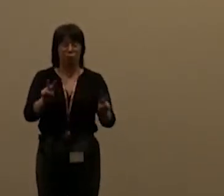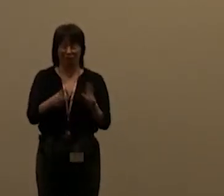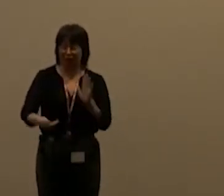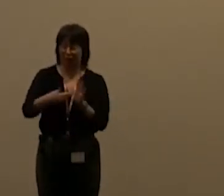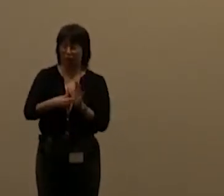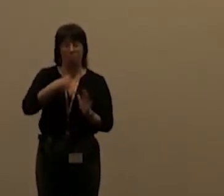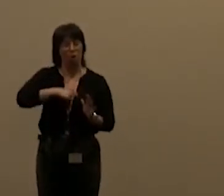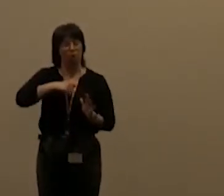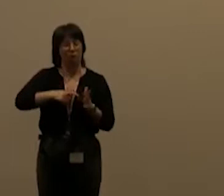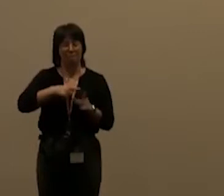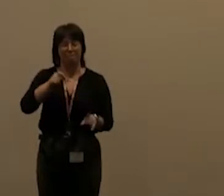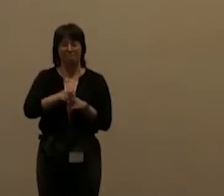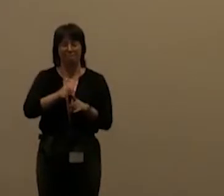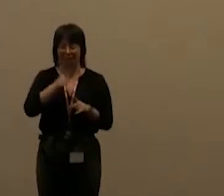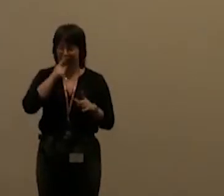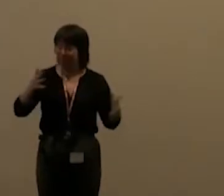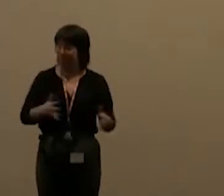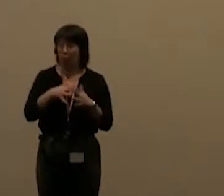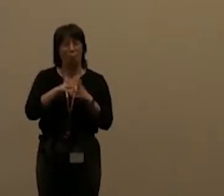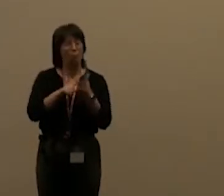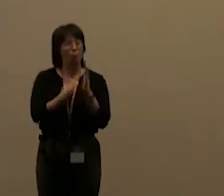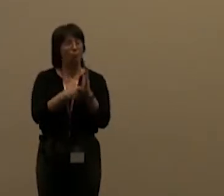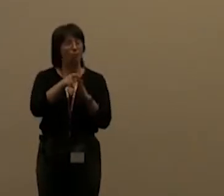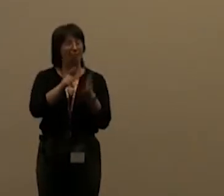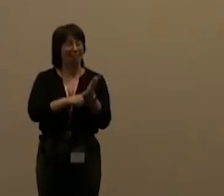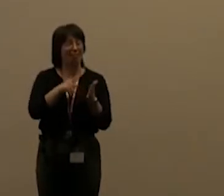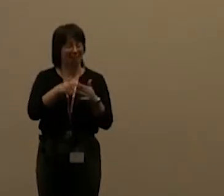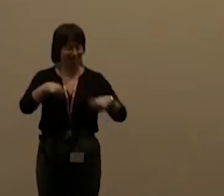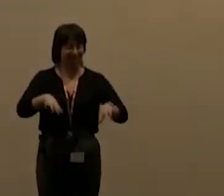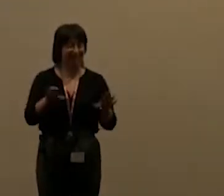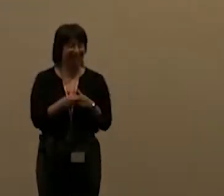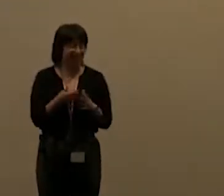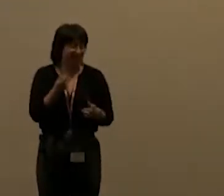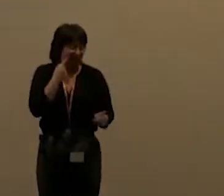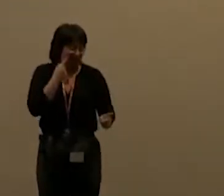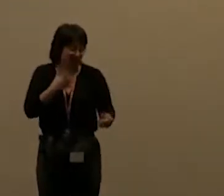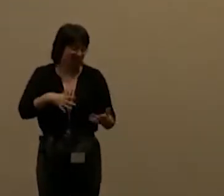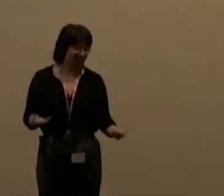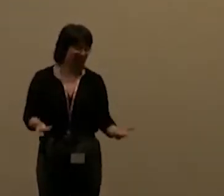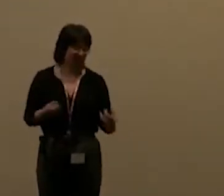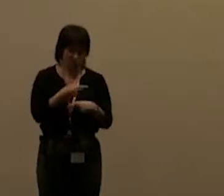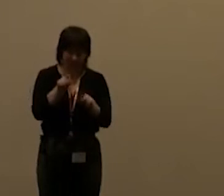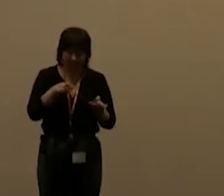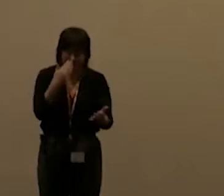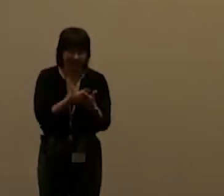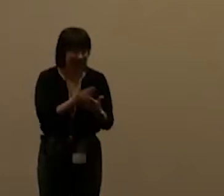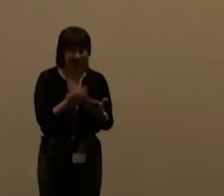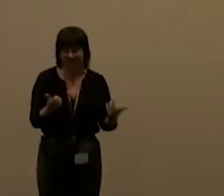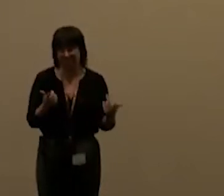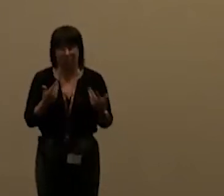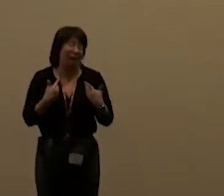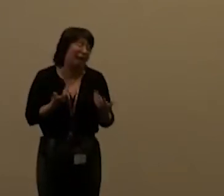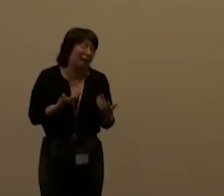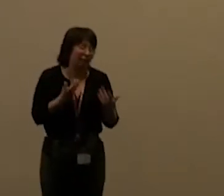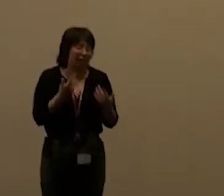as a personal app, and I can actually play Wordle here on Teams with everyone. I don't know, like if anyone's still obsessed with that, I mean, or if it's